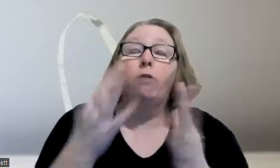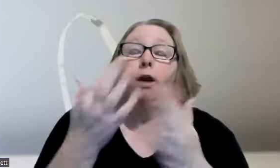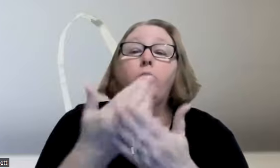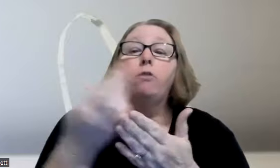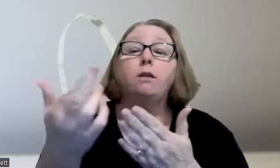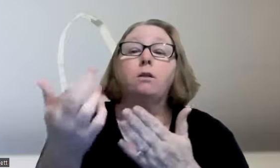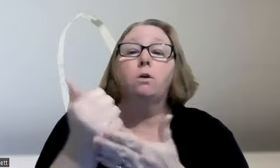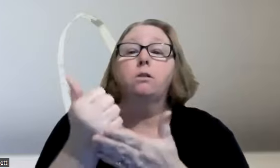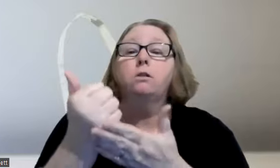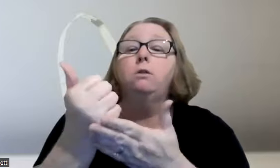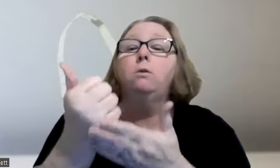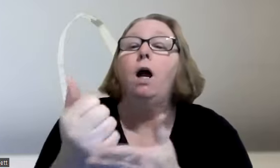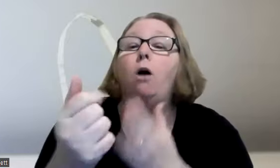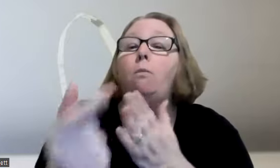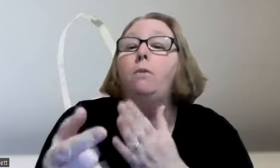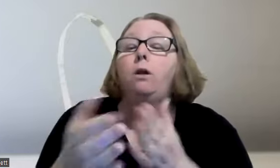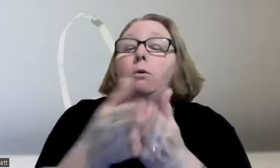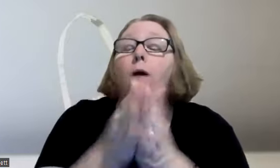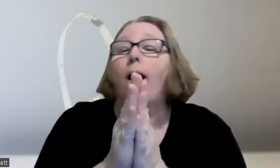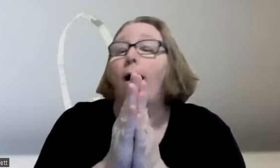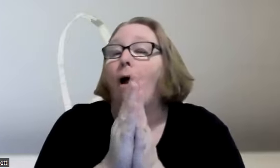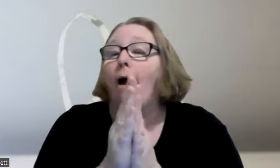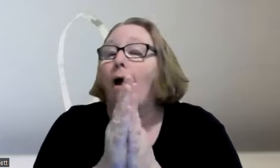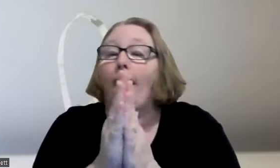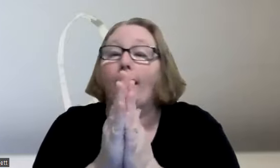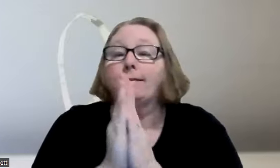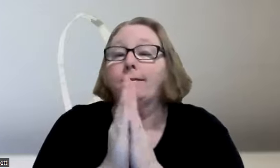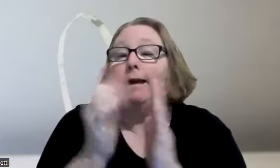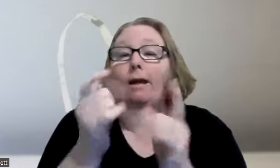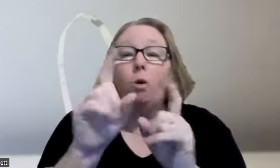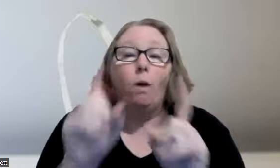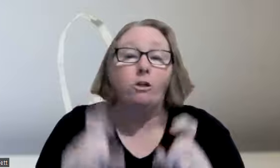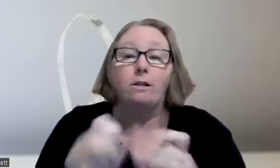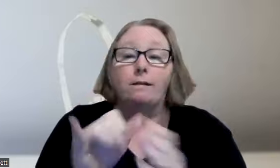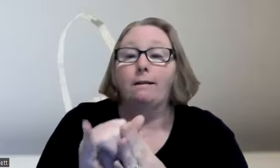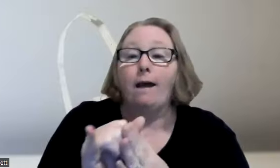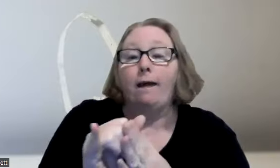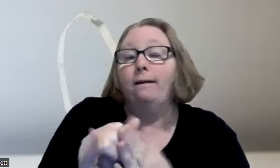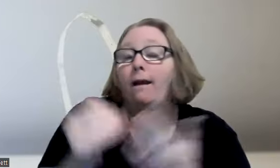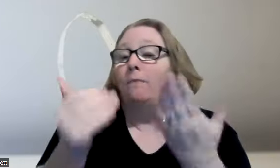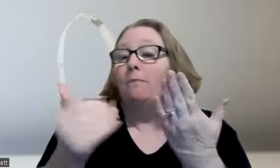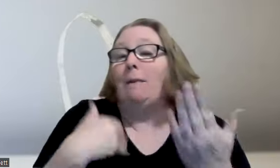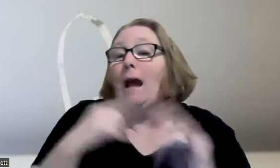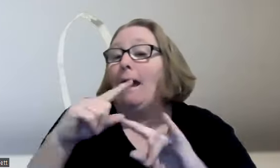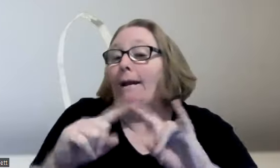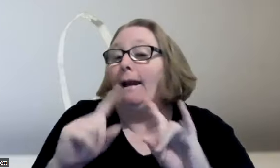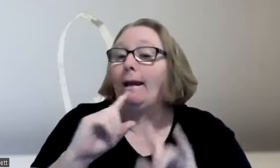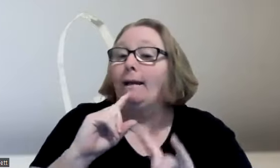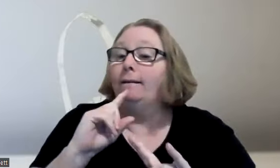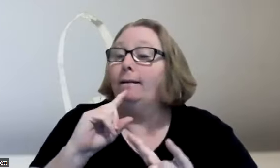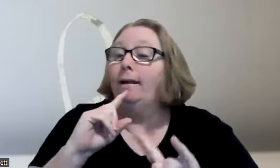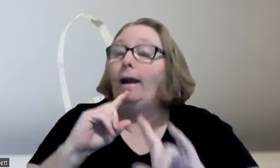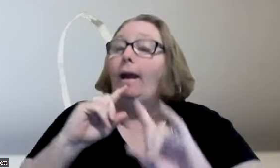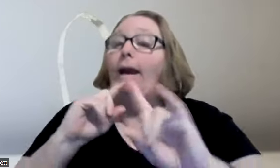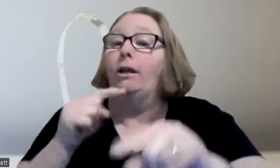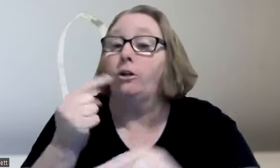great resource to help you ask any question that maybe I can't answer